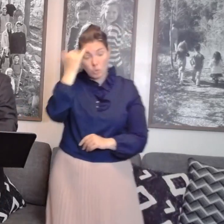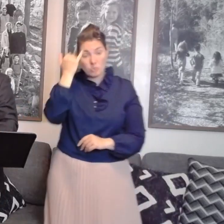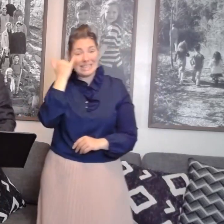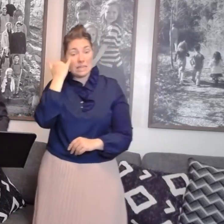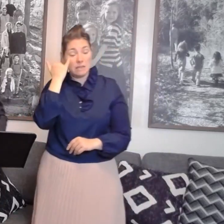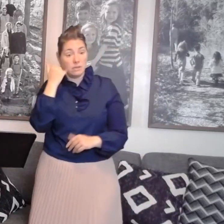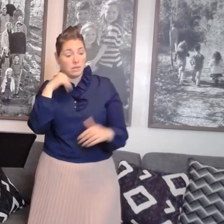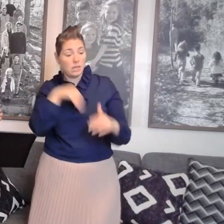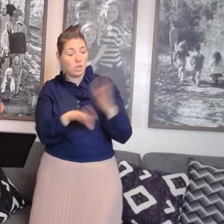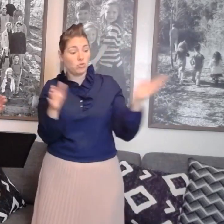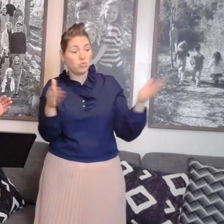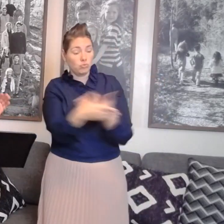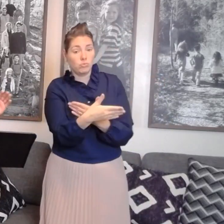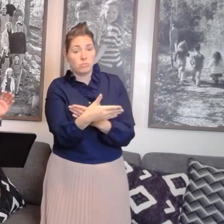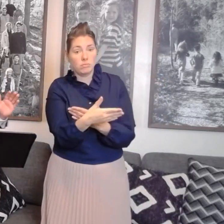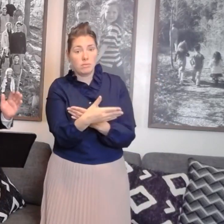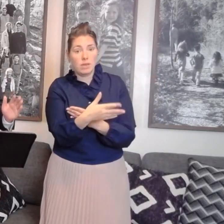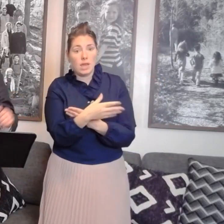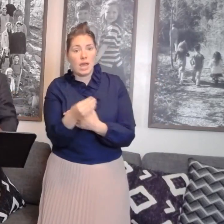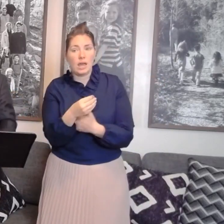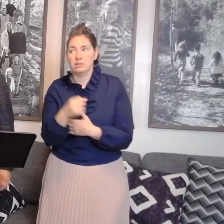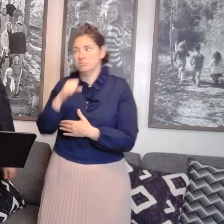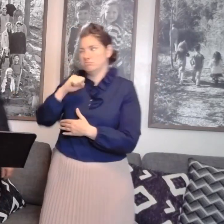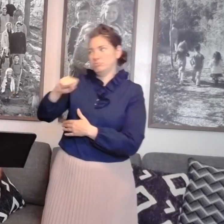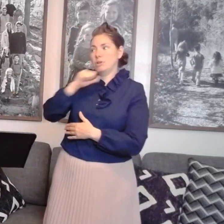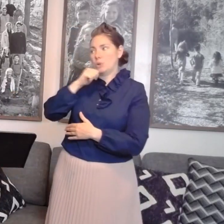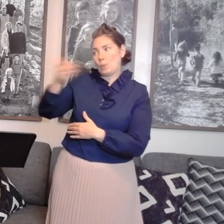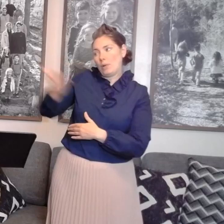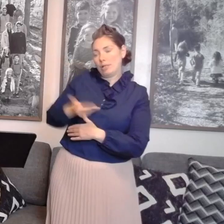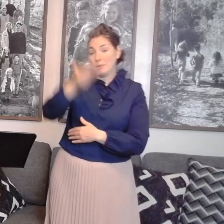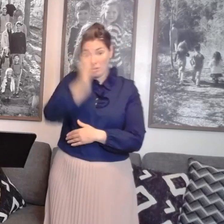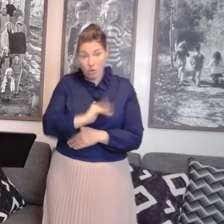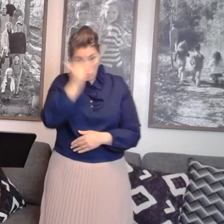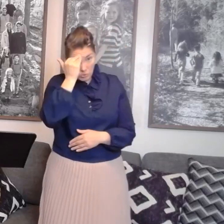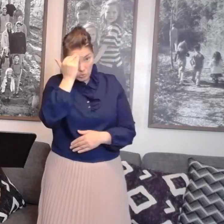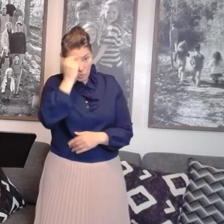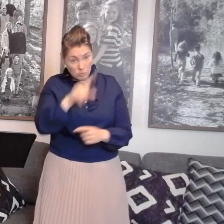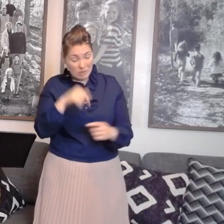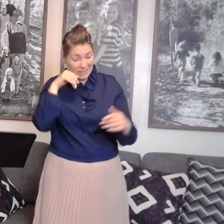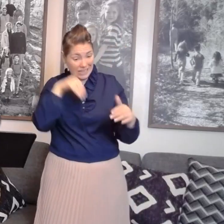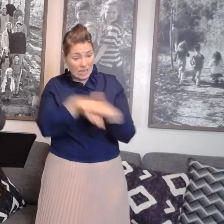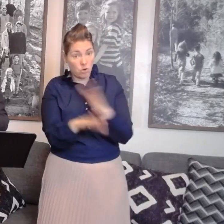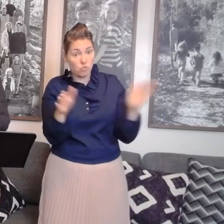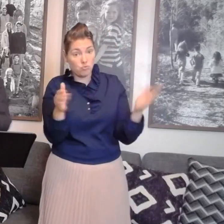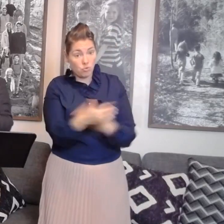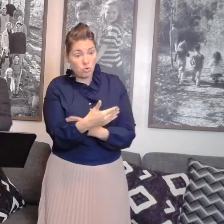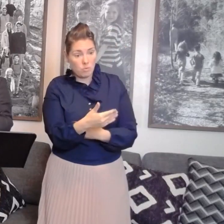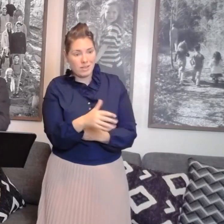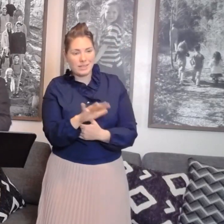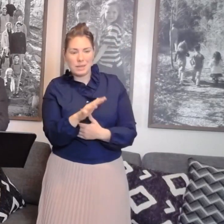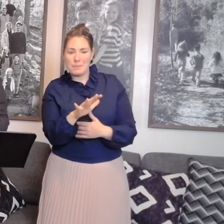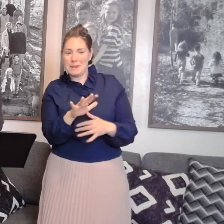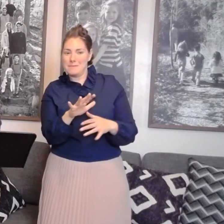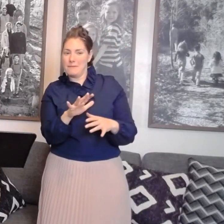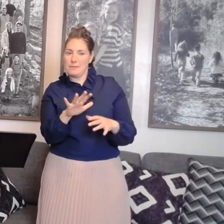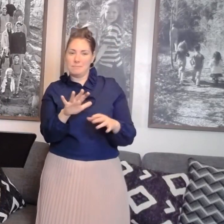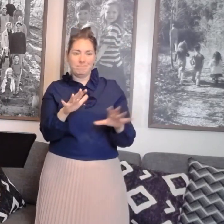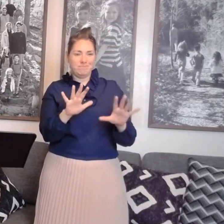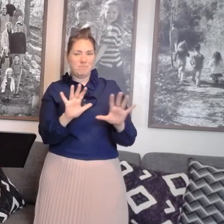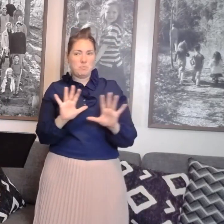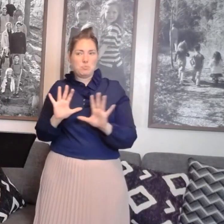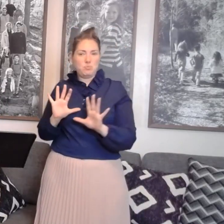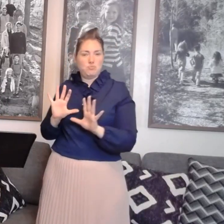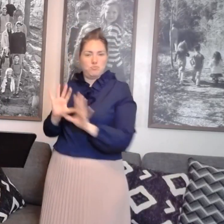room and He's not welcome. He knows when He comes into a room and there's a little pushback